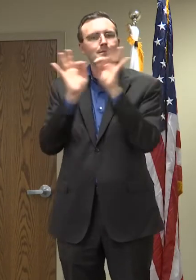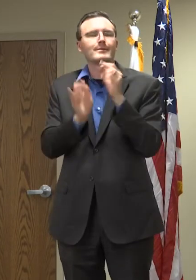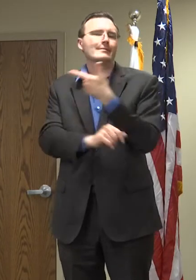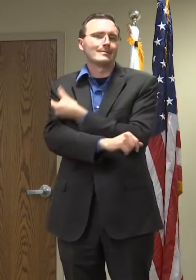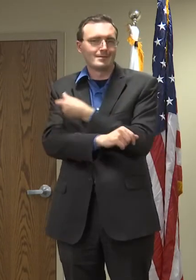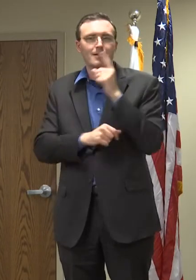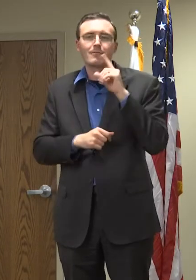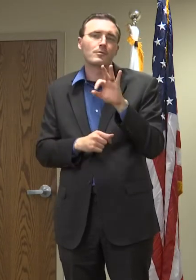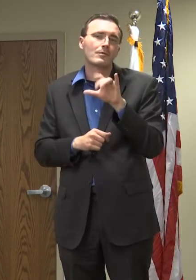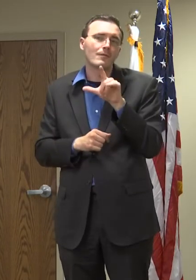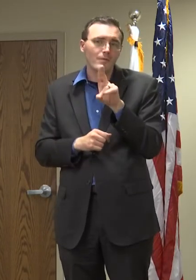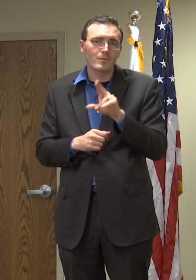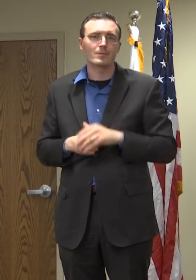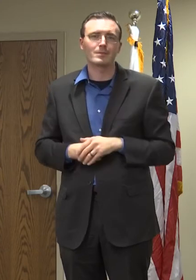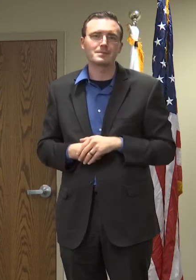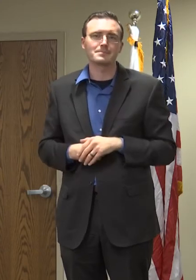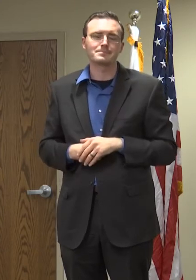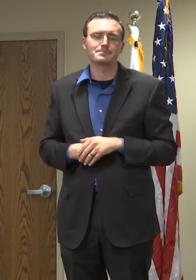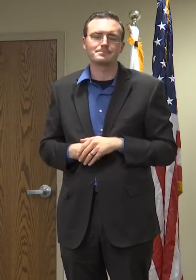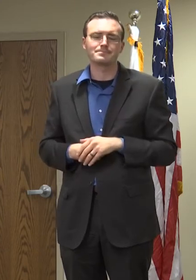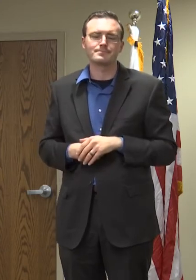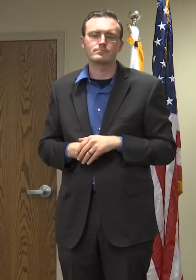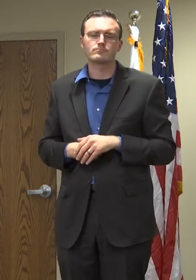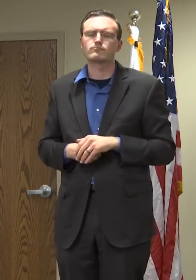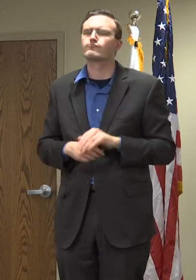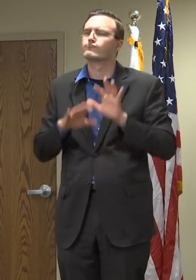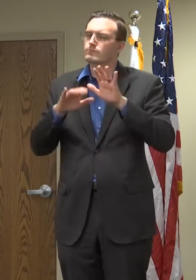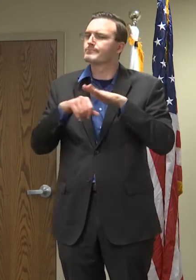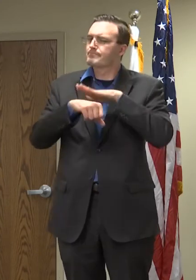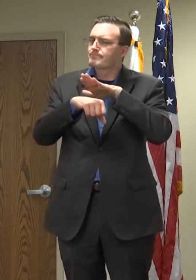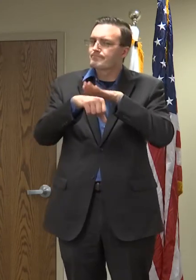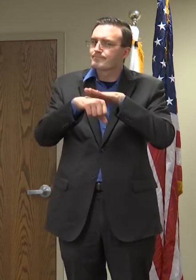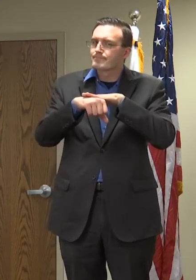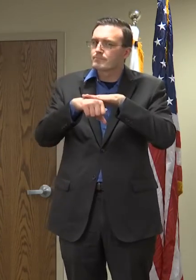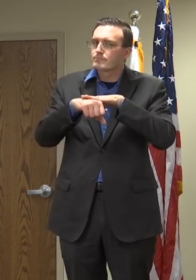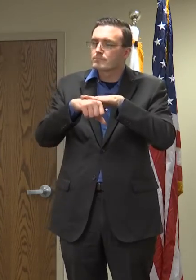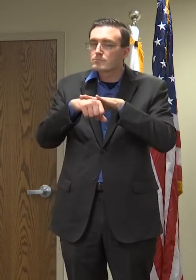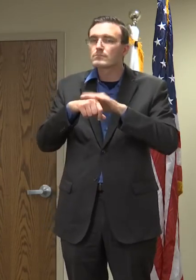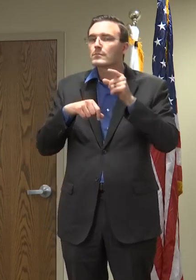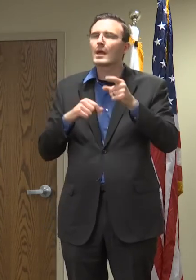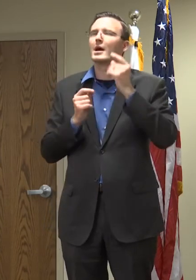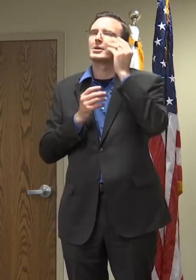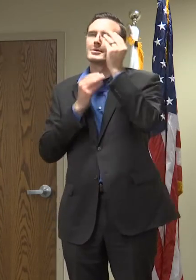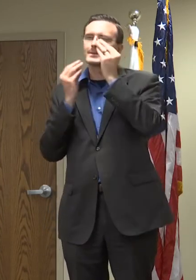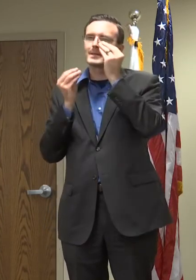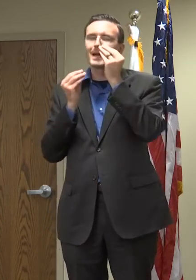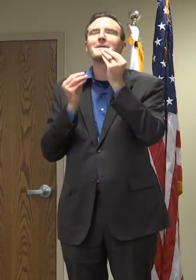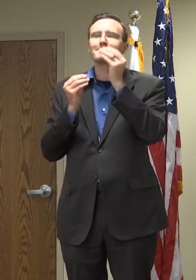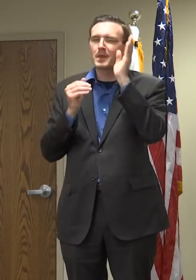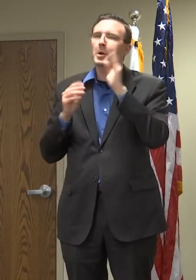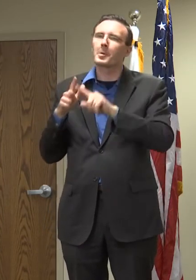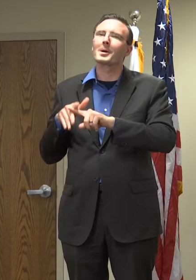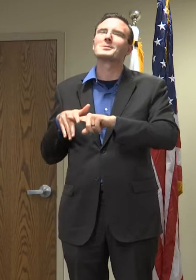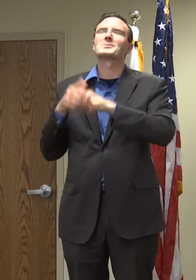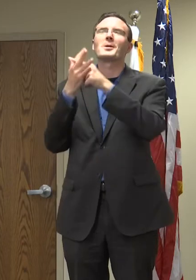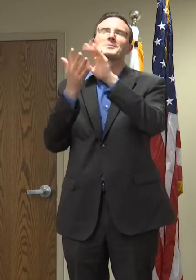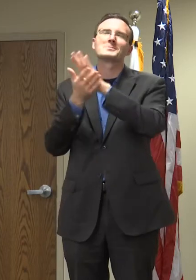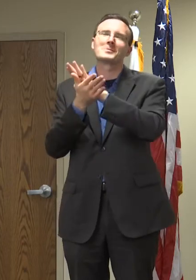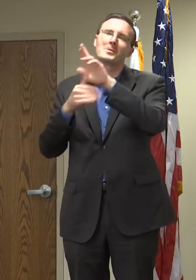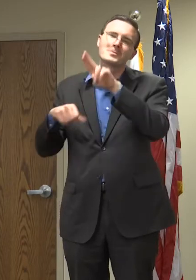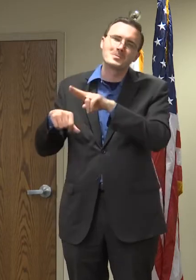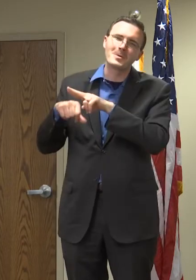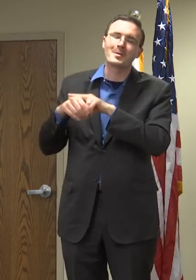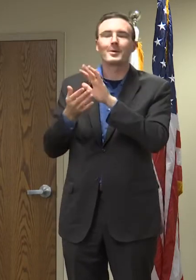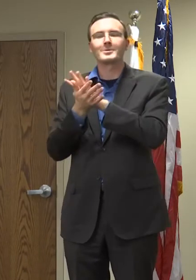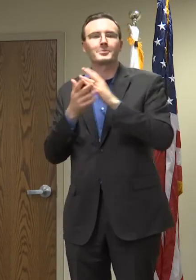influenza. But I want to caution, so while you're preparing as if it's going to be a normal start, everyone's getting their school physicals,